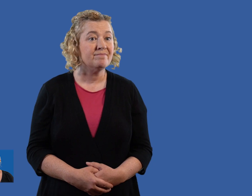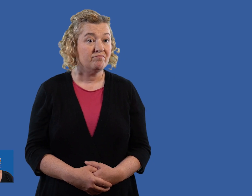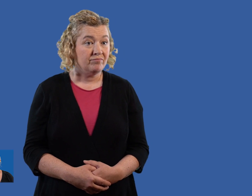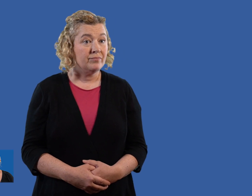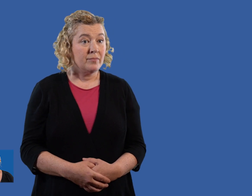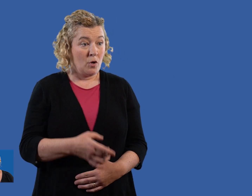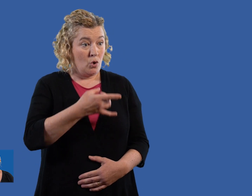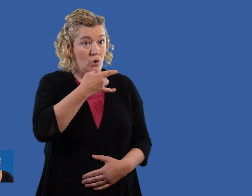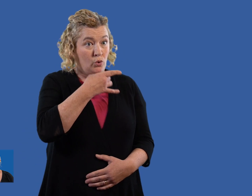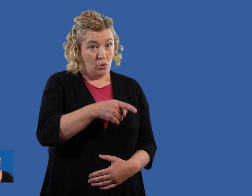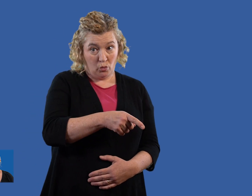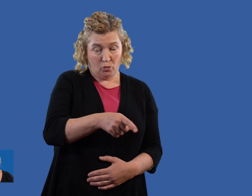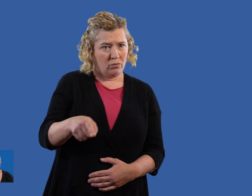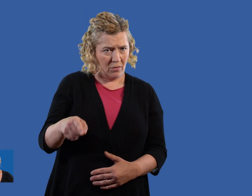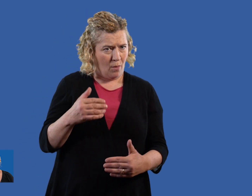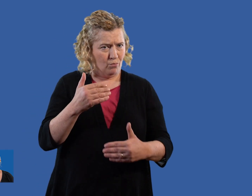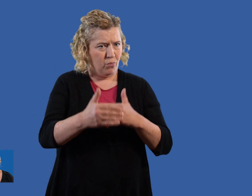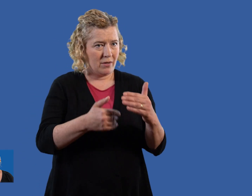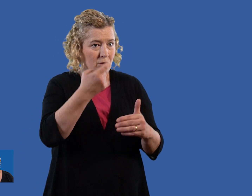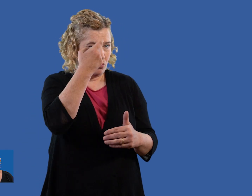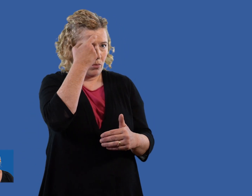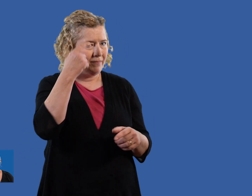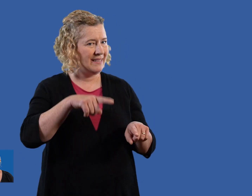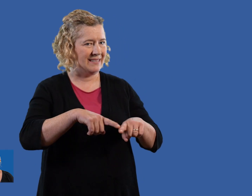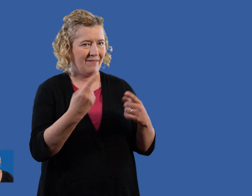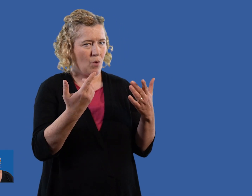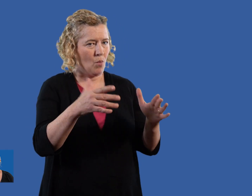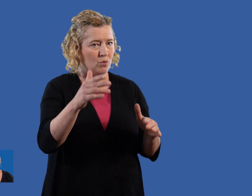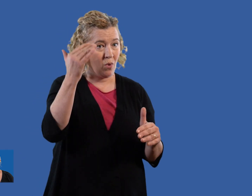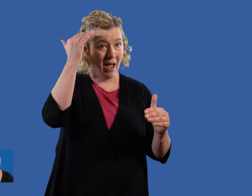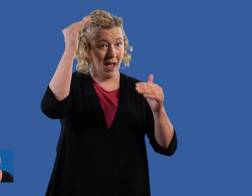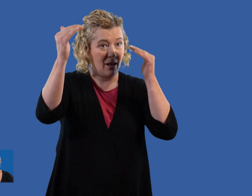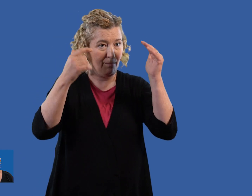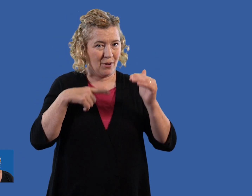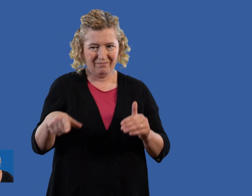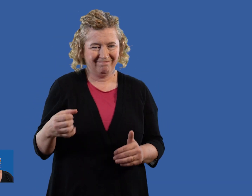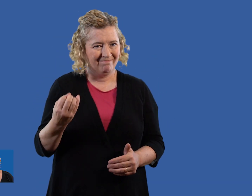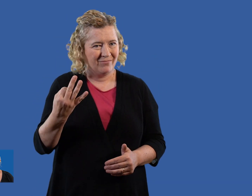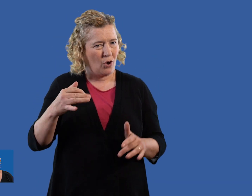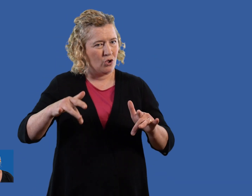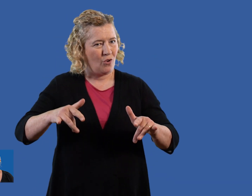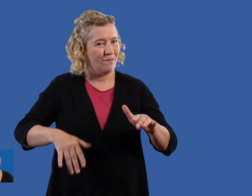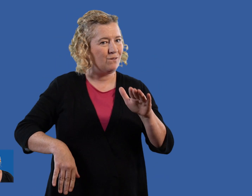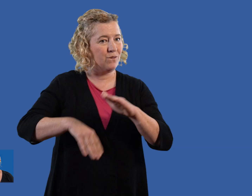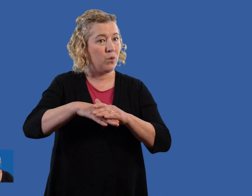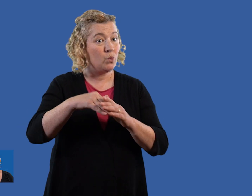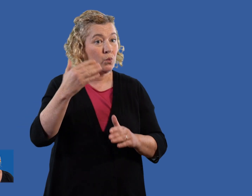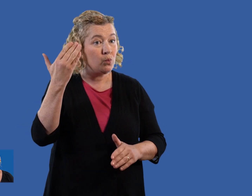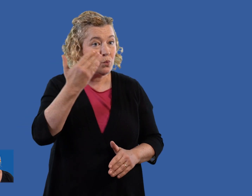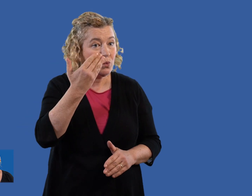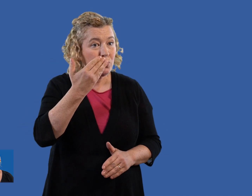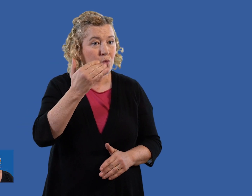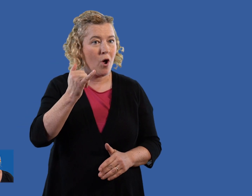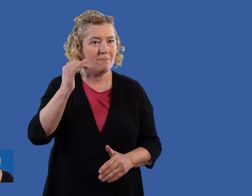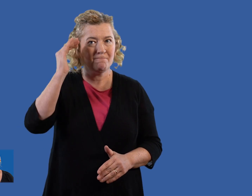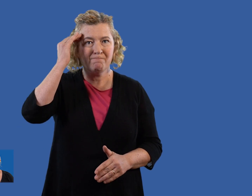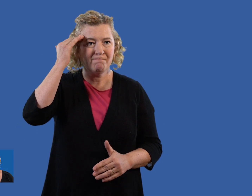Well, children process trauma differently than adults as they don't have the schooling, the resilience or even the life experience that we